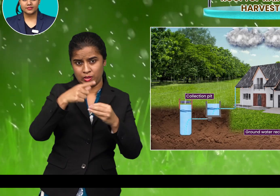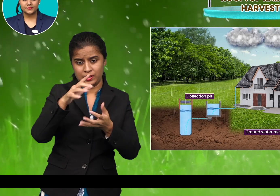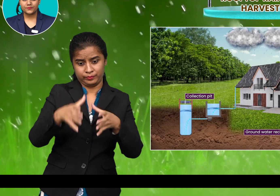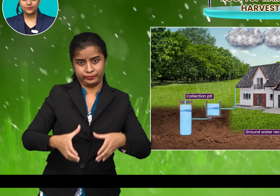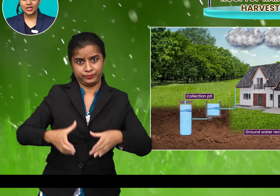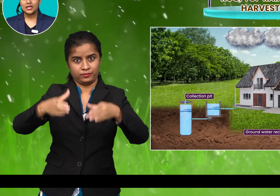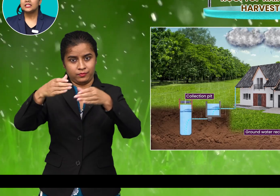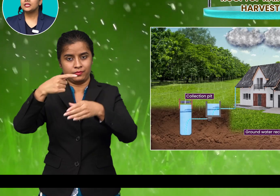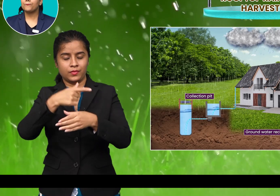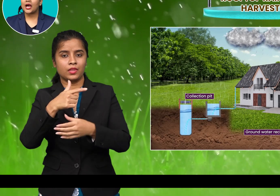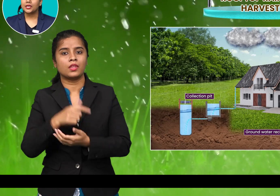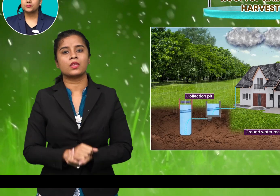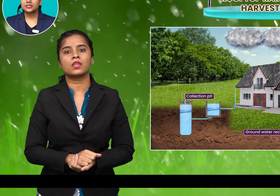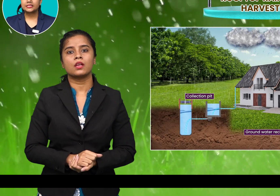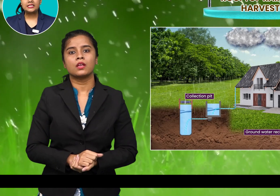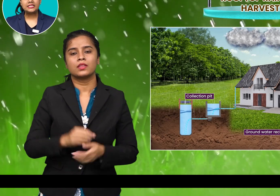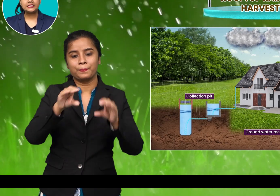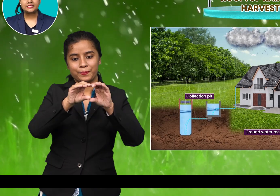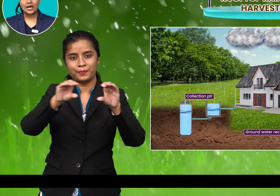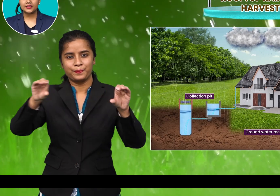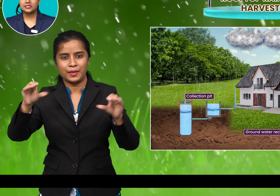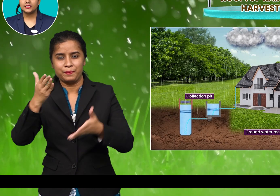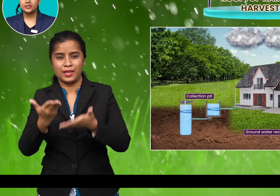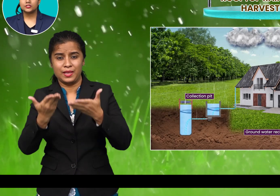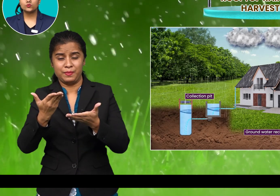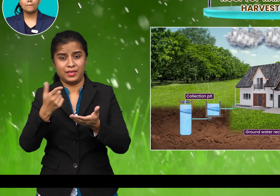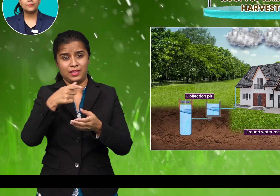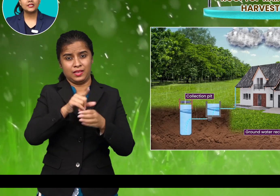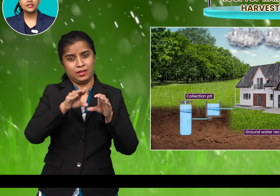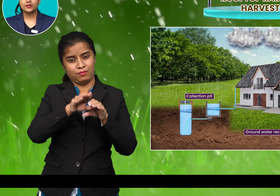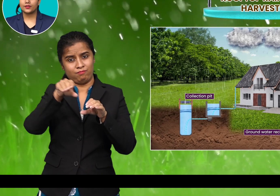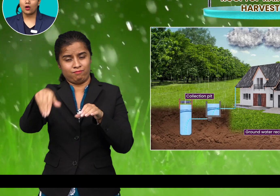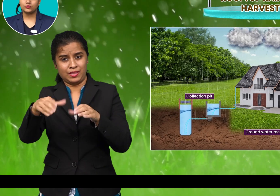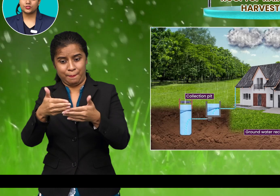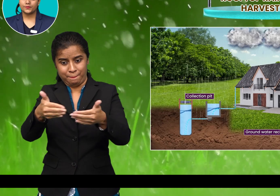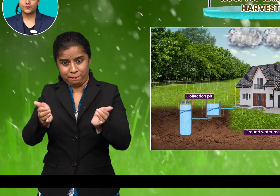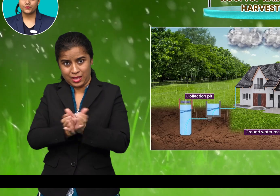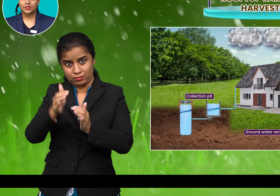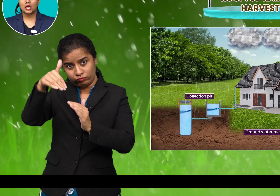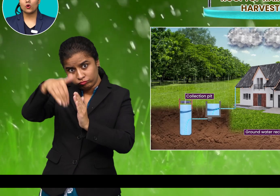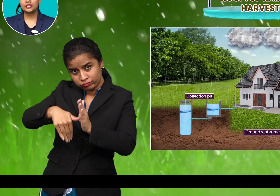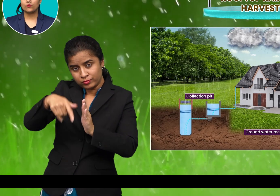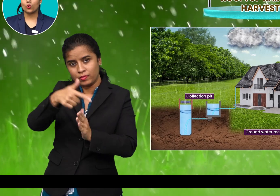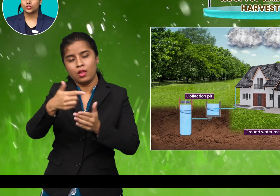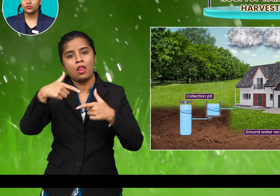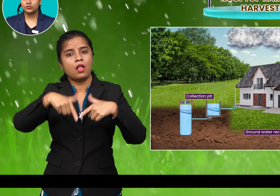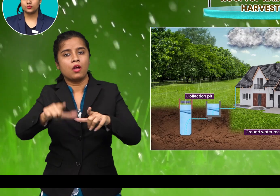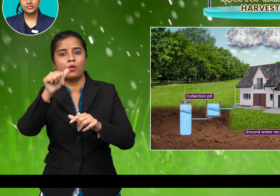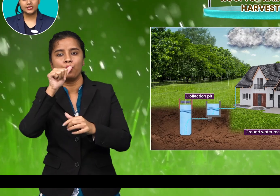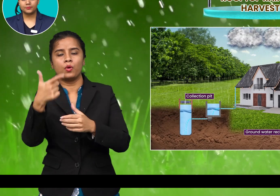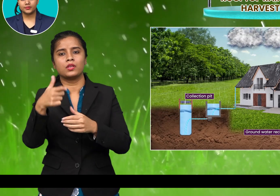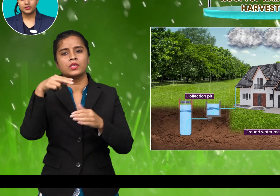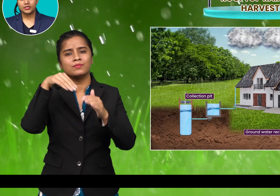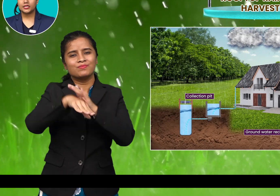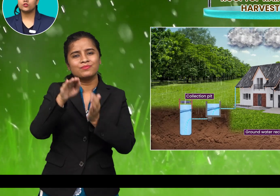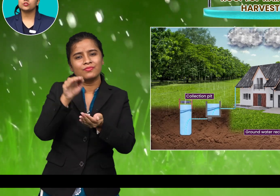tank, the pipes can lead directly to a pit in the ground, allowing the water to